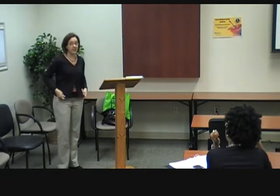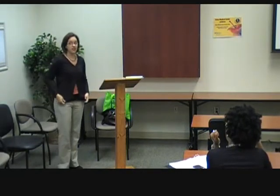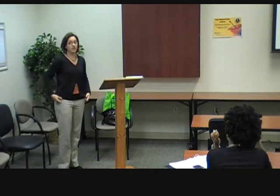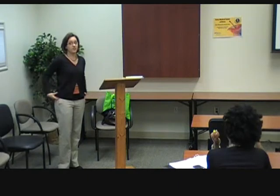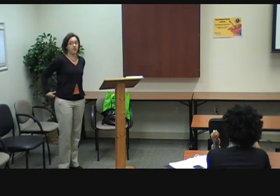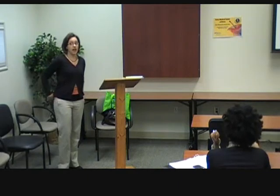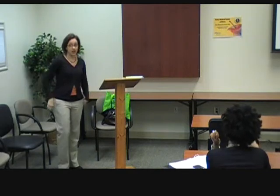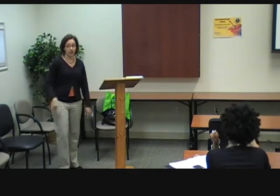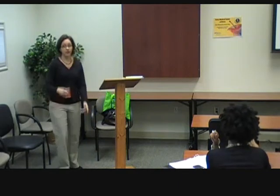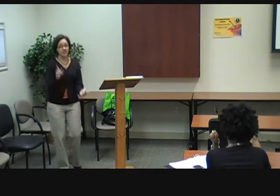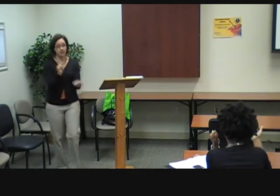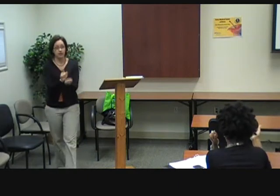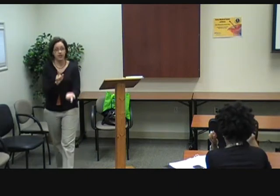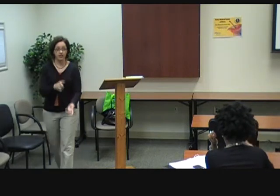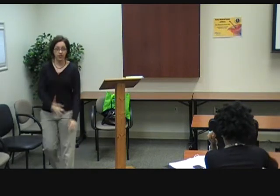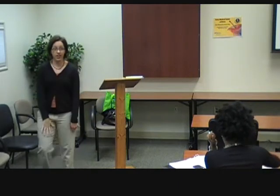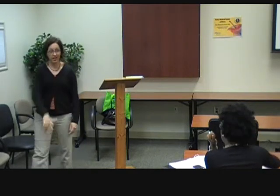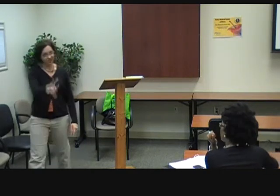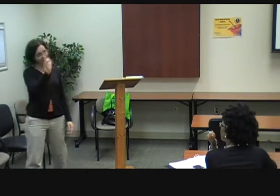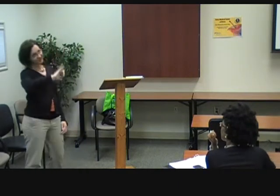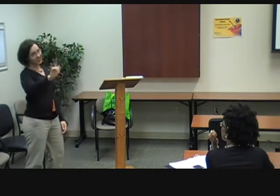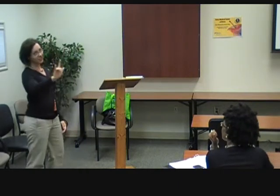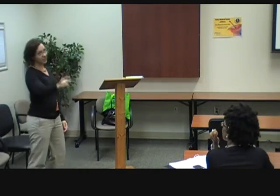never even met. First time I met you. Okay, leave you.